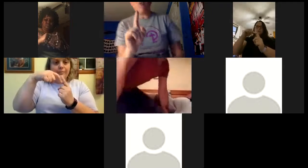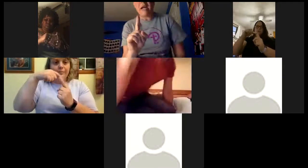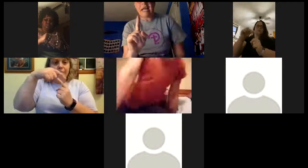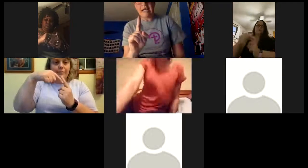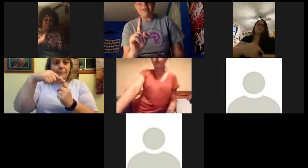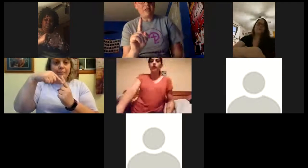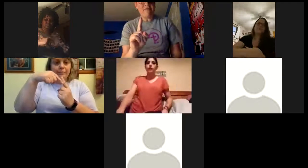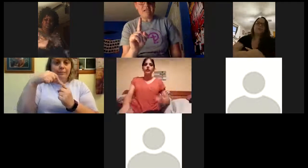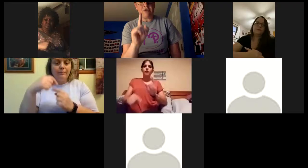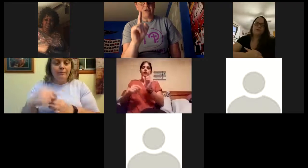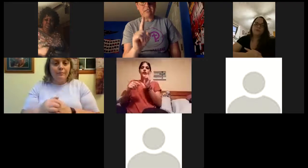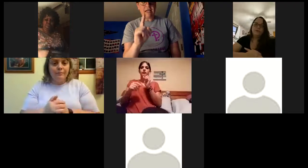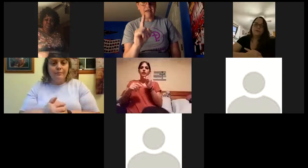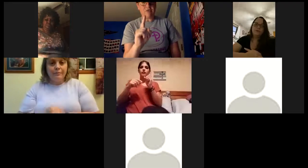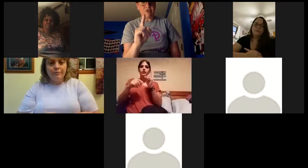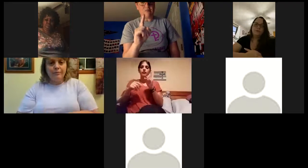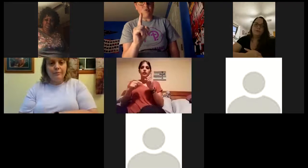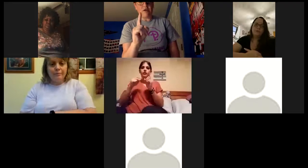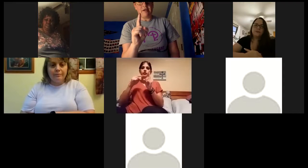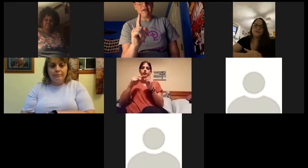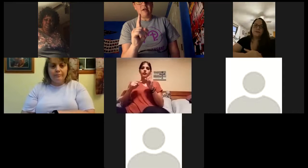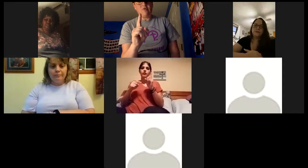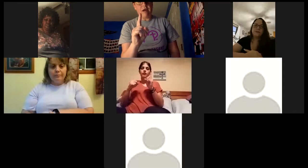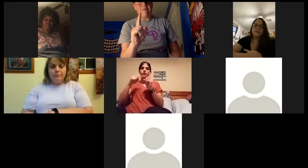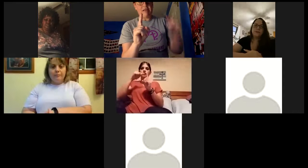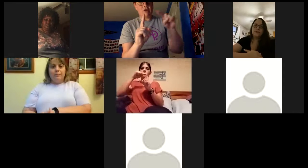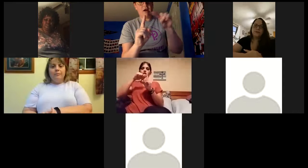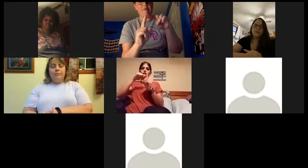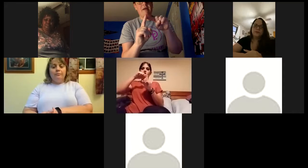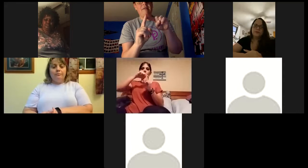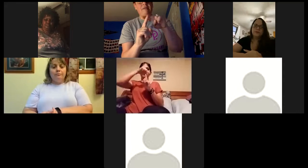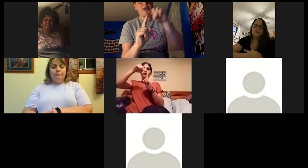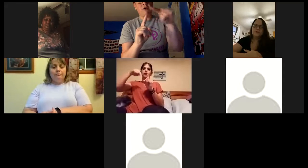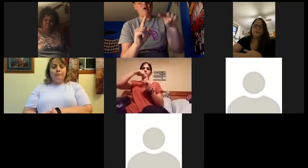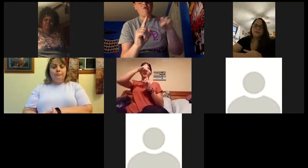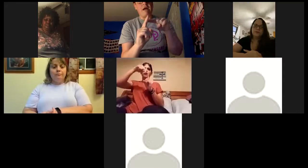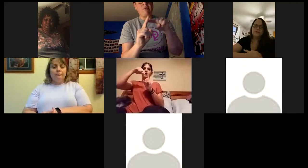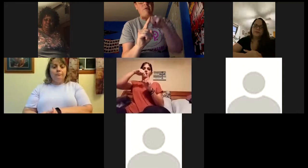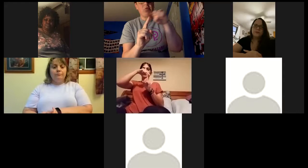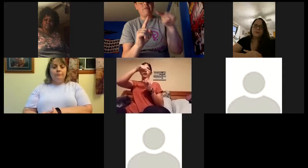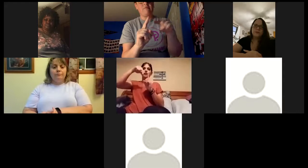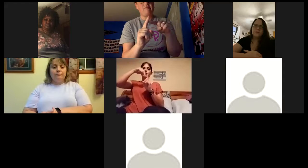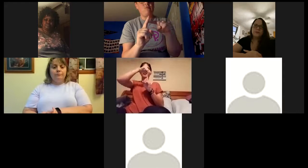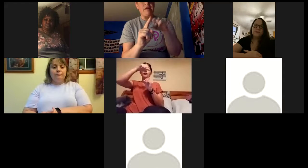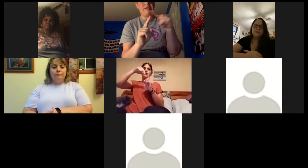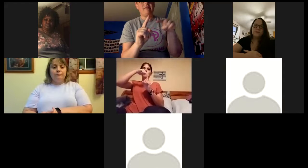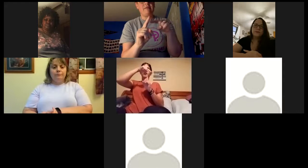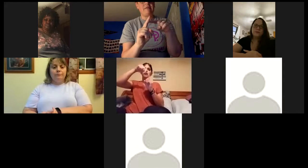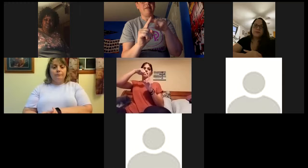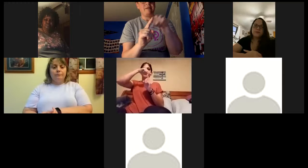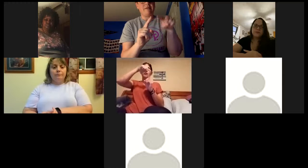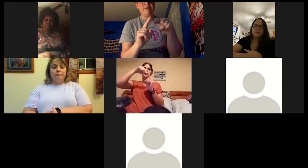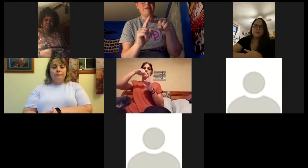So then a left-hander is going to have their number one right finger up, and then they're going to go around. When.